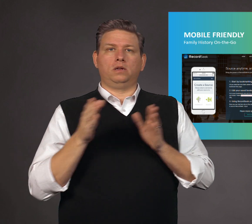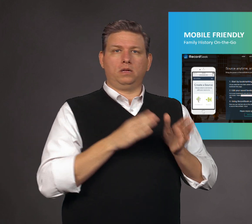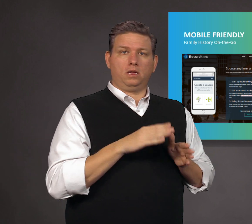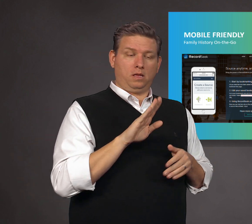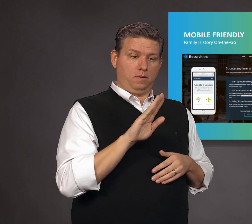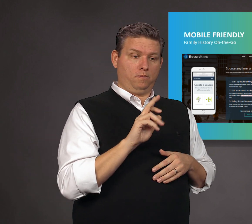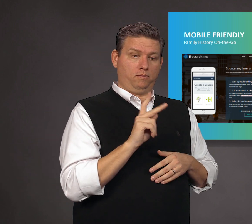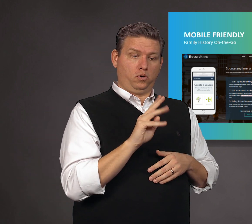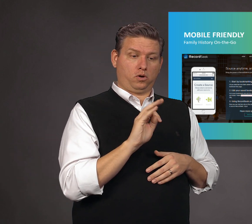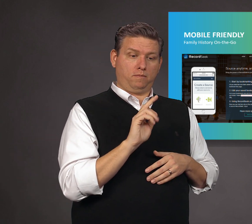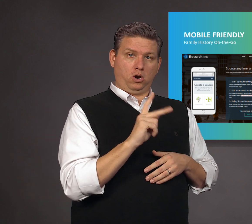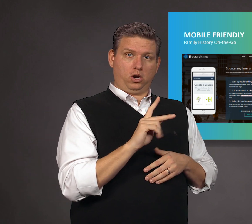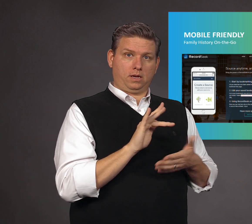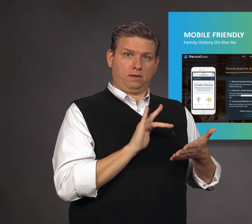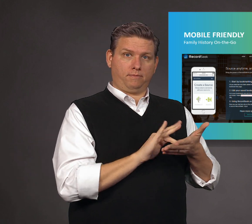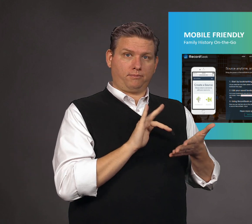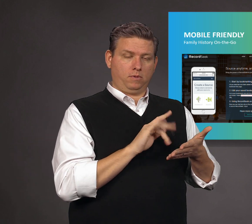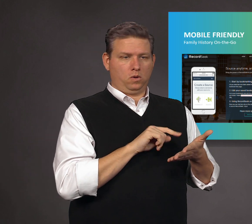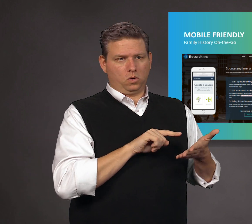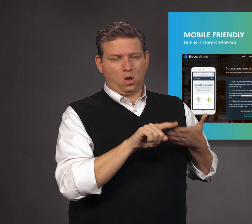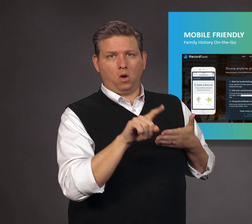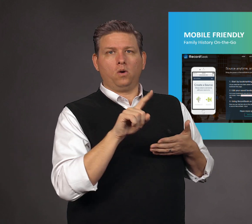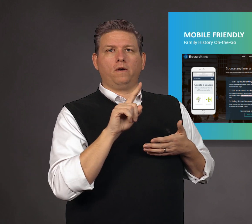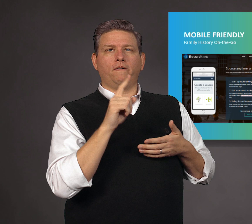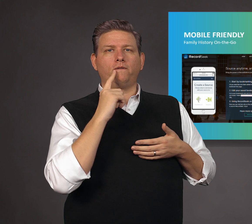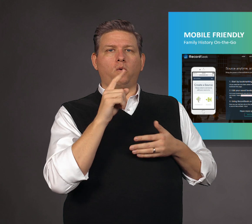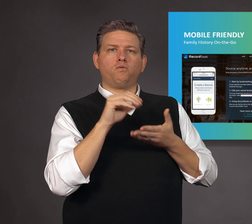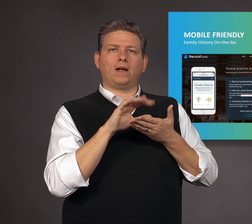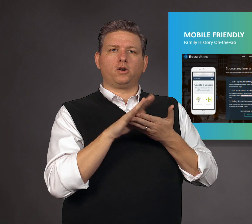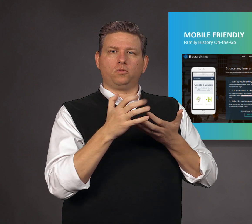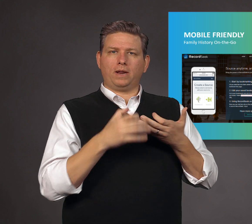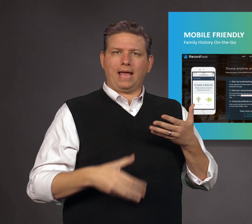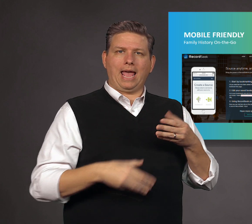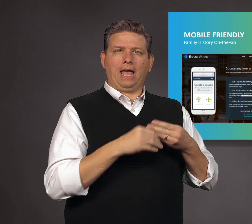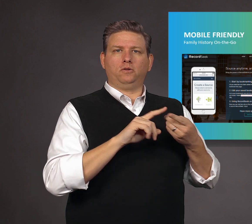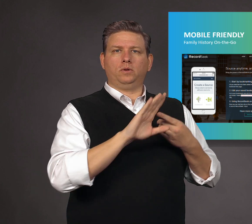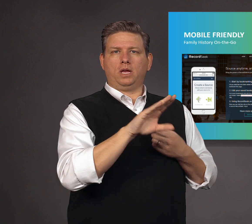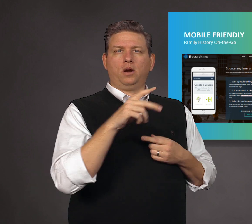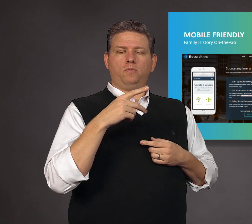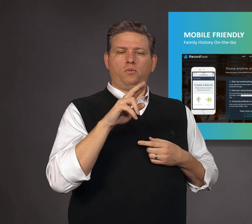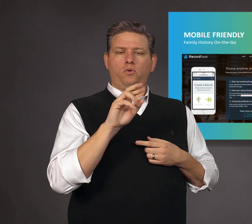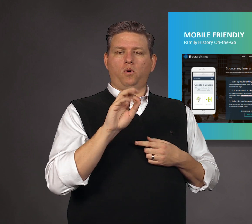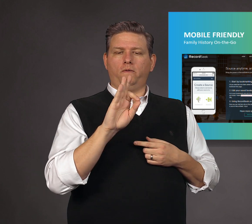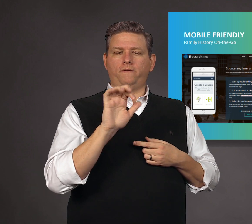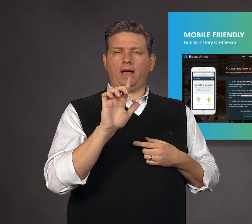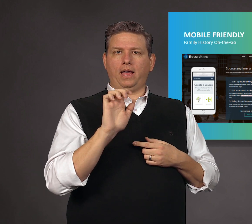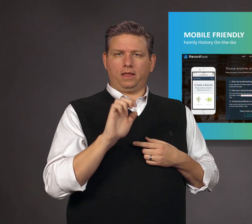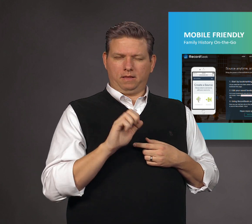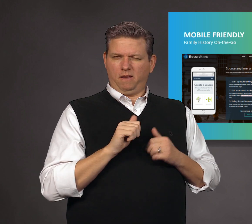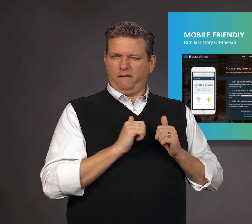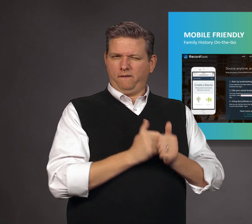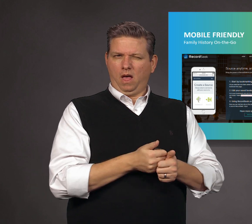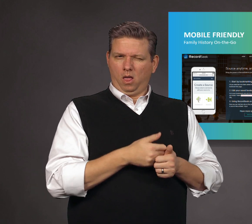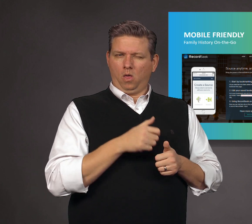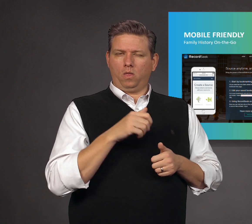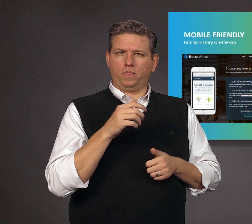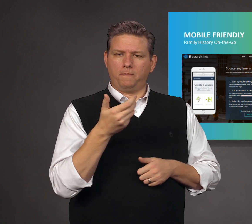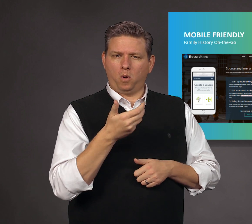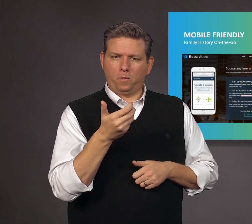you navigate to a record that you want to add to your ancestor's profile. Simply follow the instructions on the mobile install app